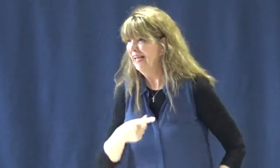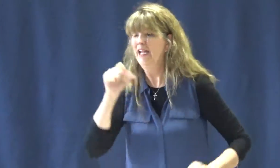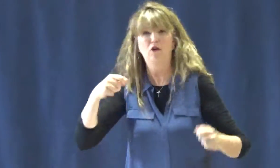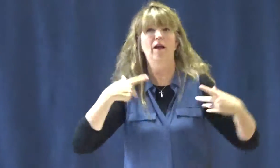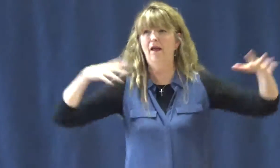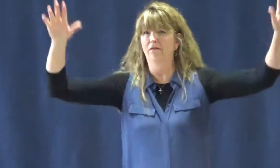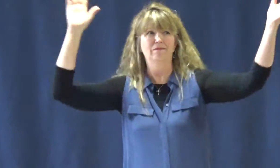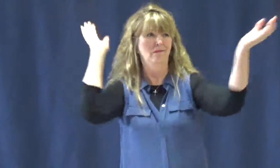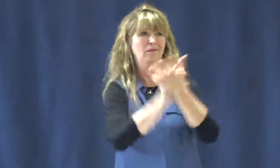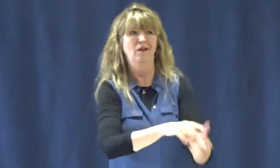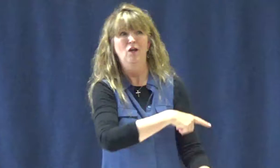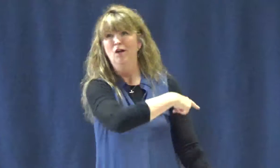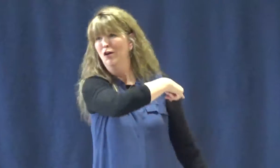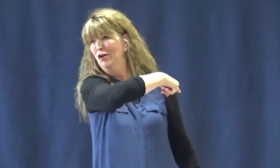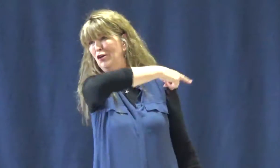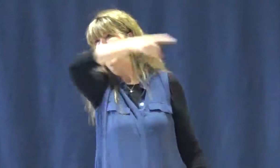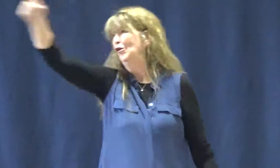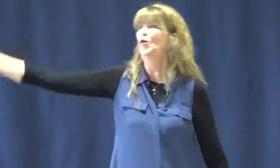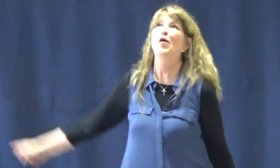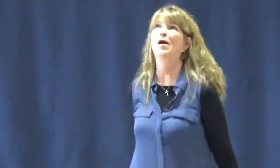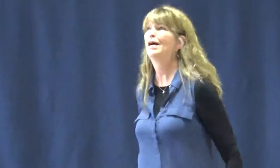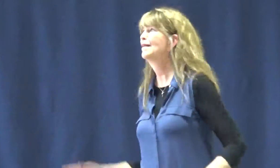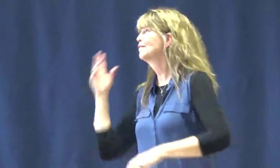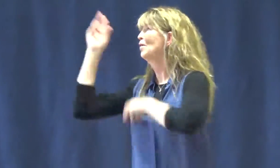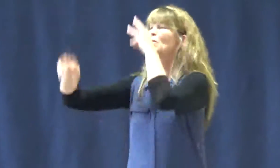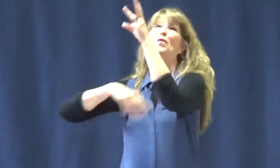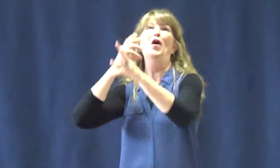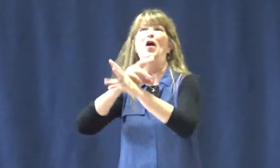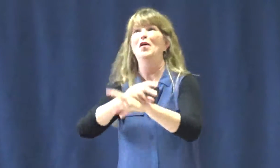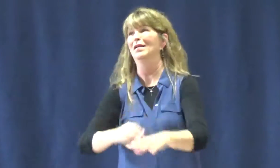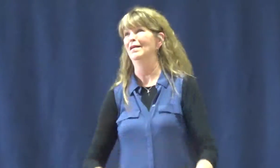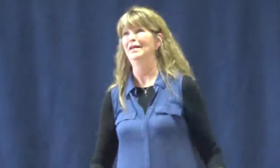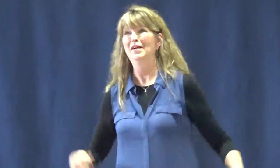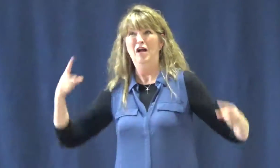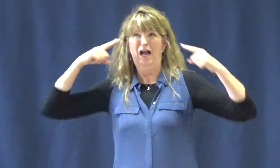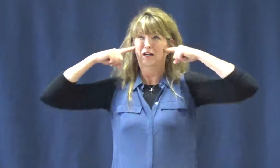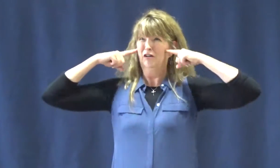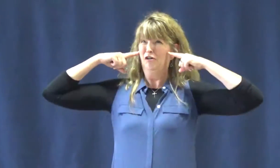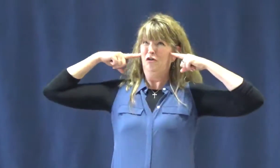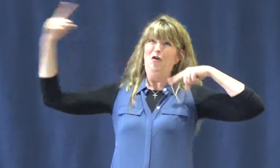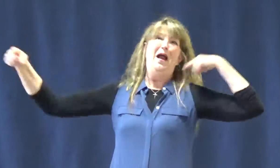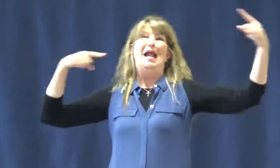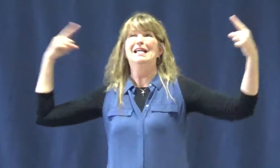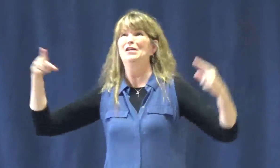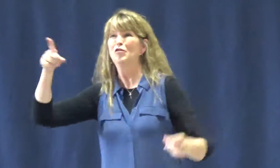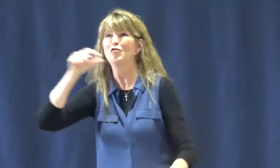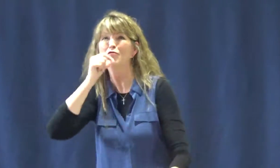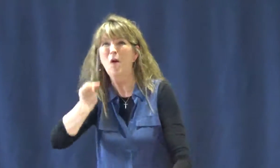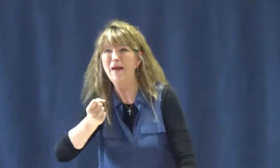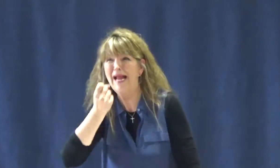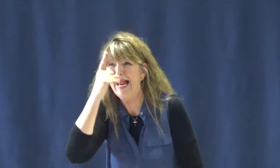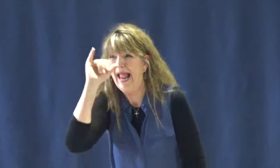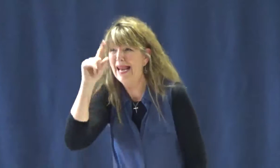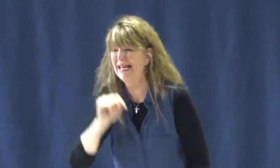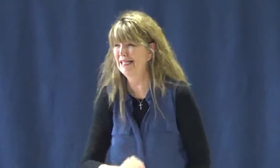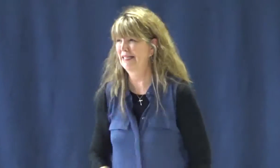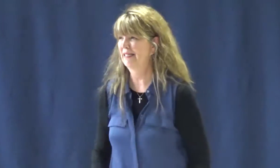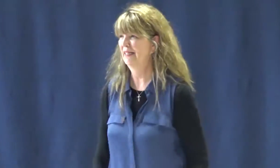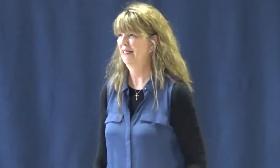he could have. He could have said, you, all, the whole world, is crazy. You don't get